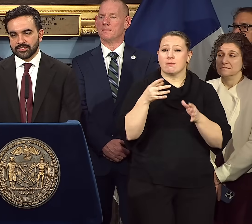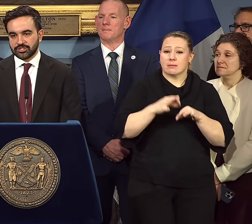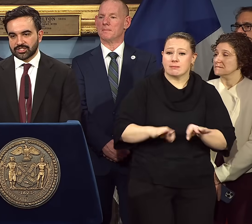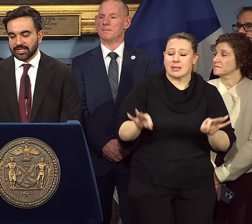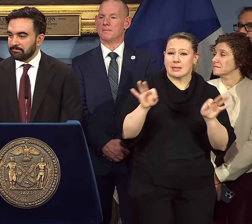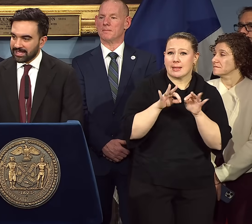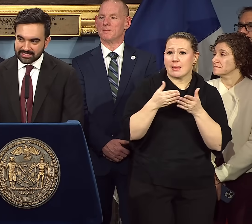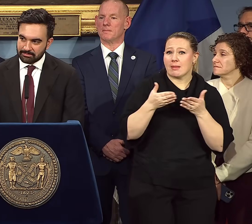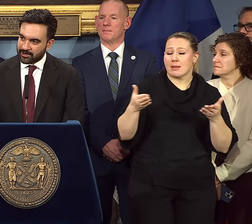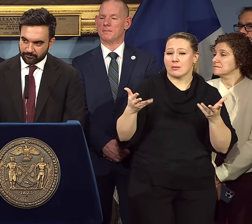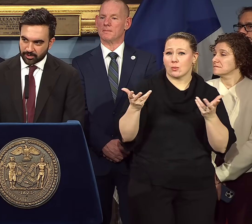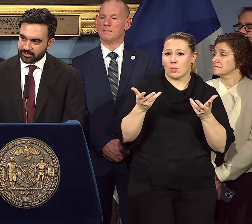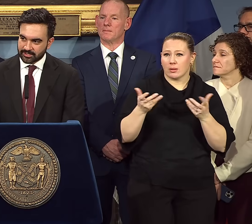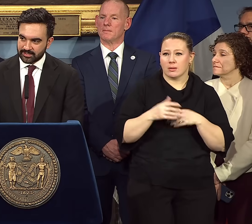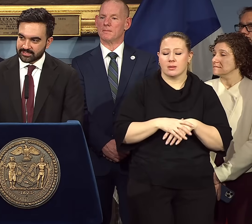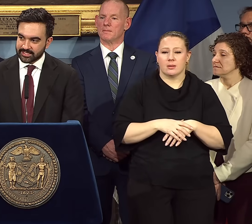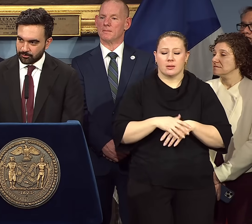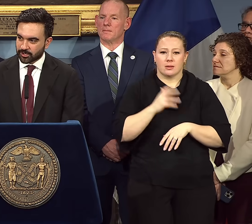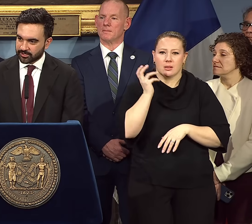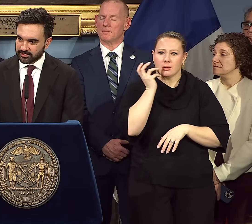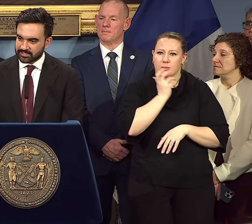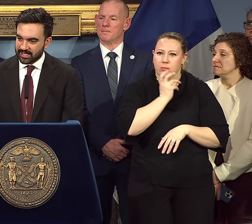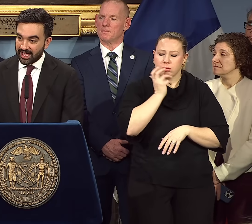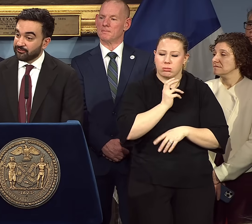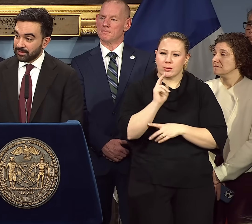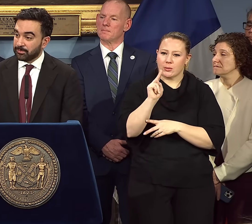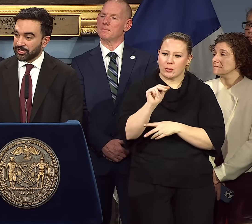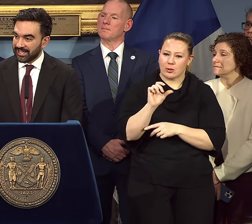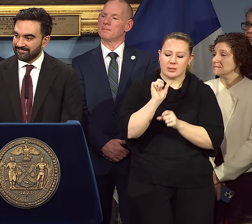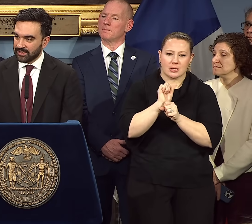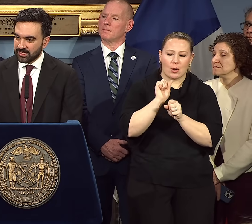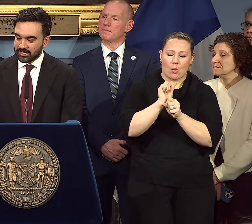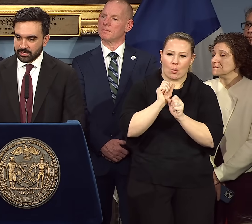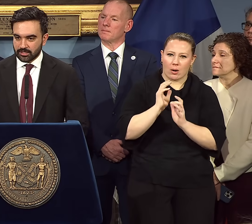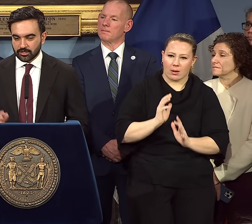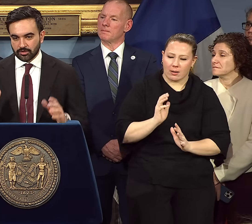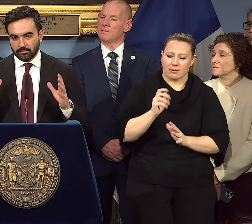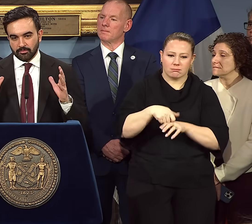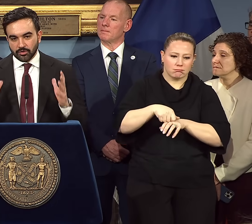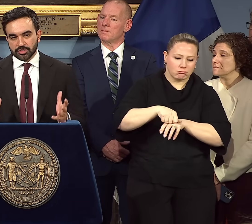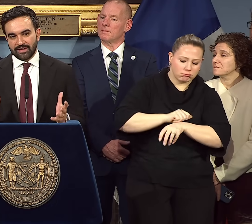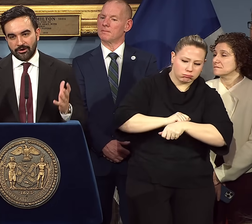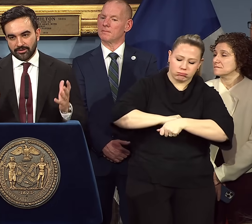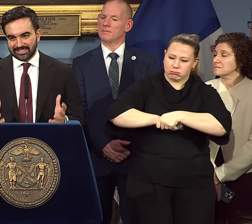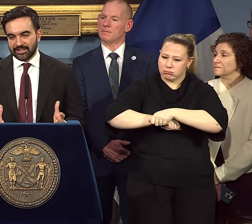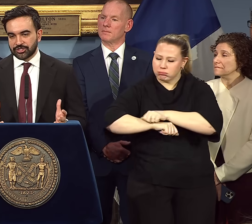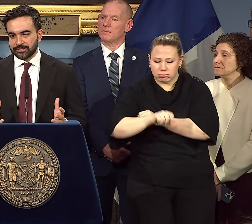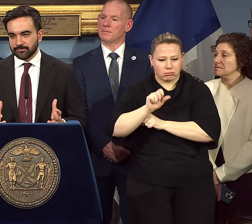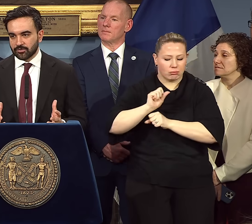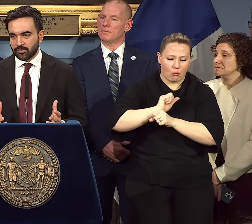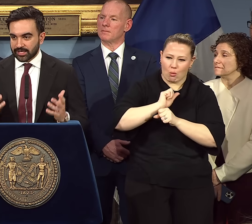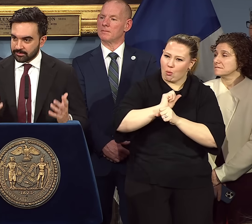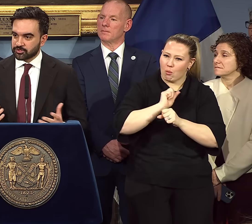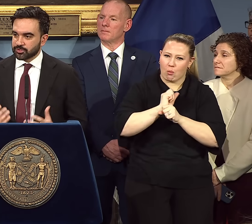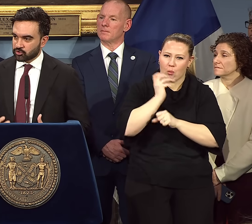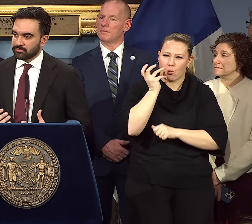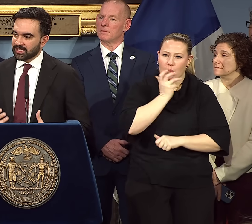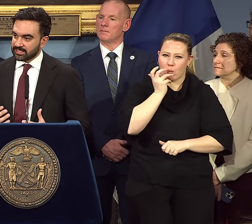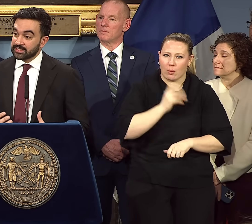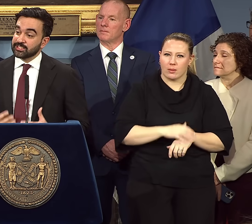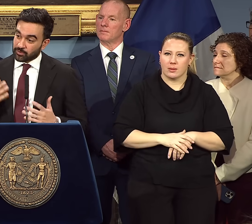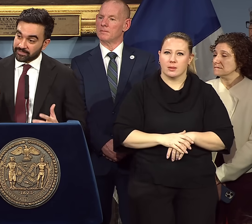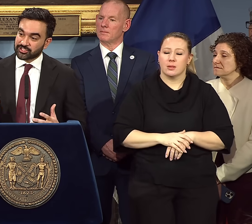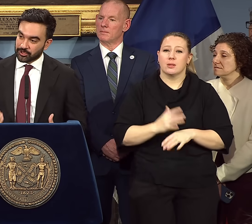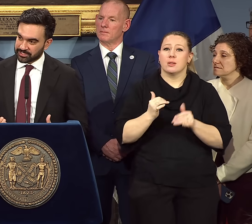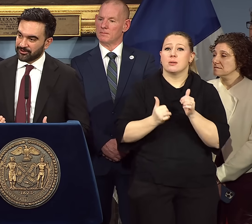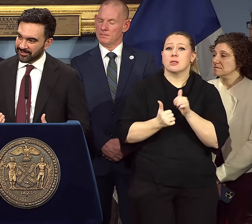learned is just the immense amount of work that city workers have been putting in. Most of our attention when it comes to a storm like